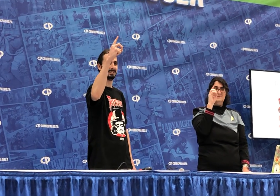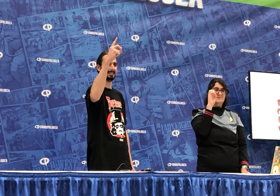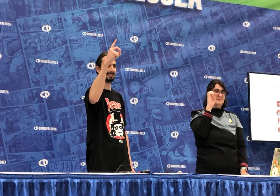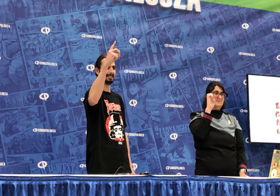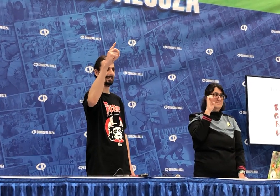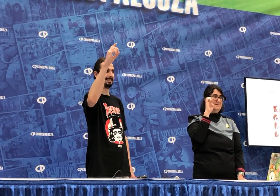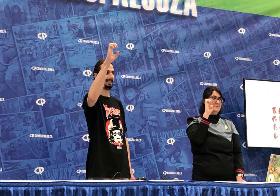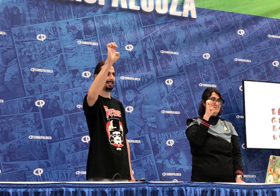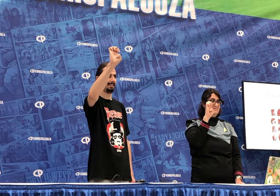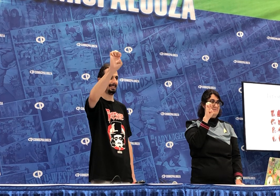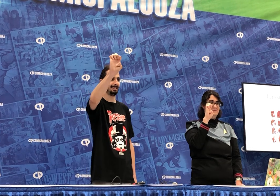E,